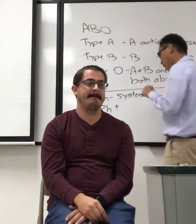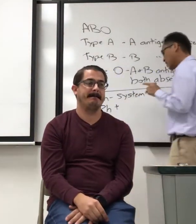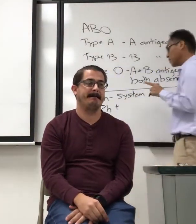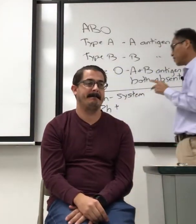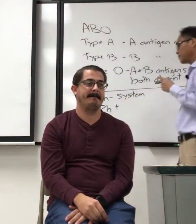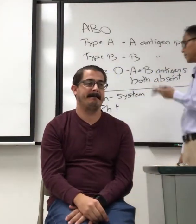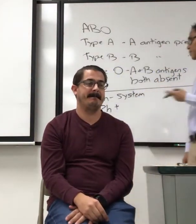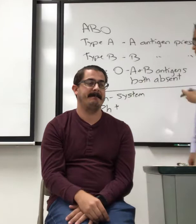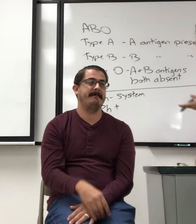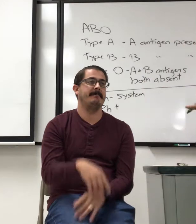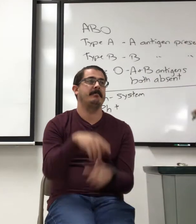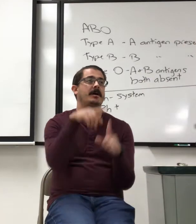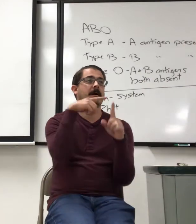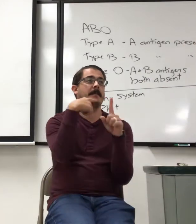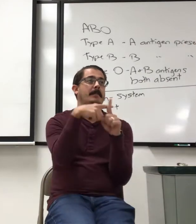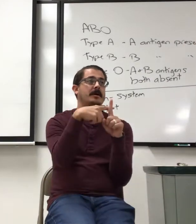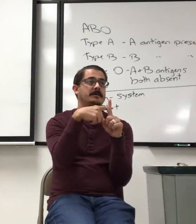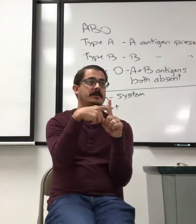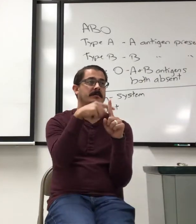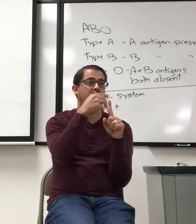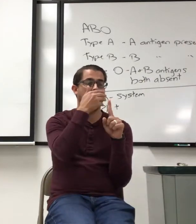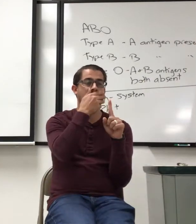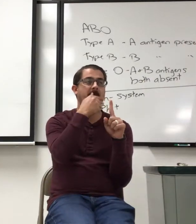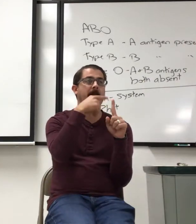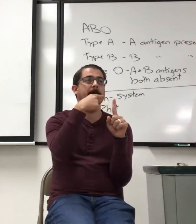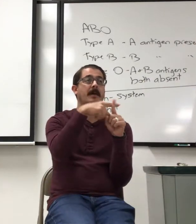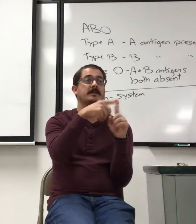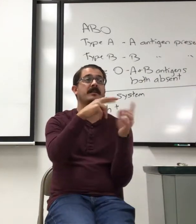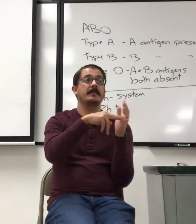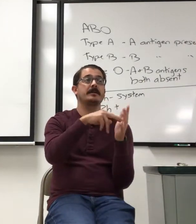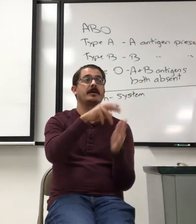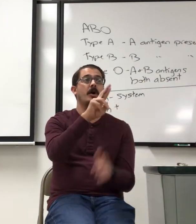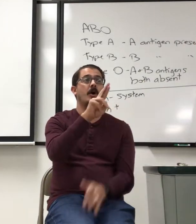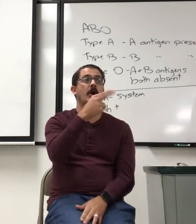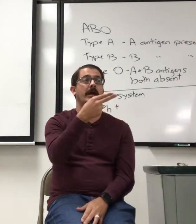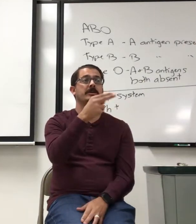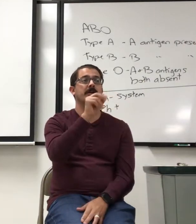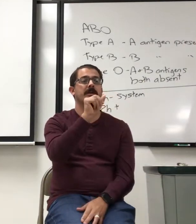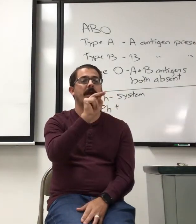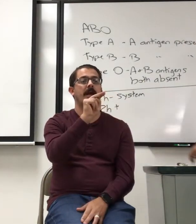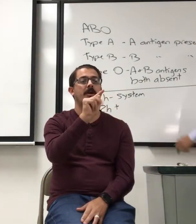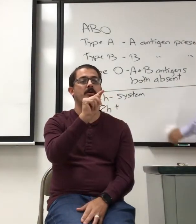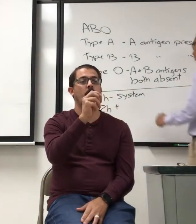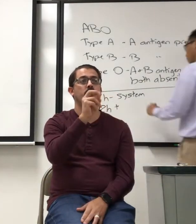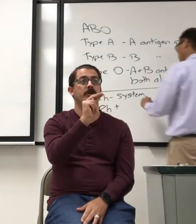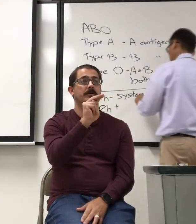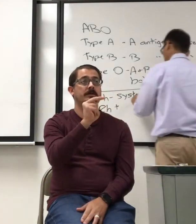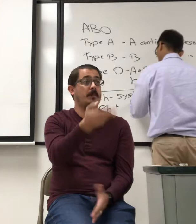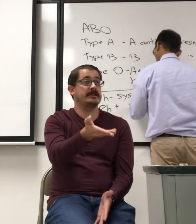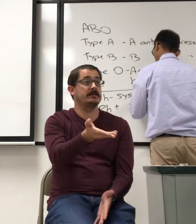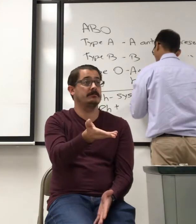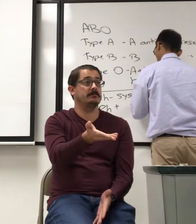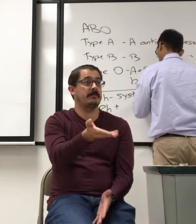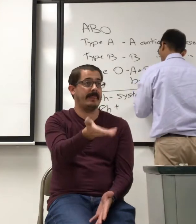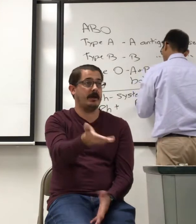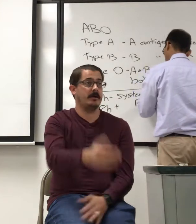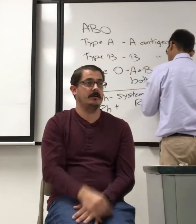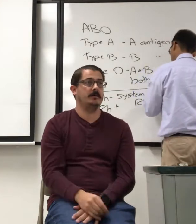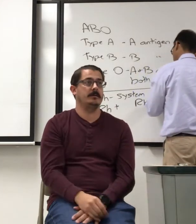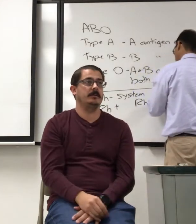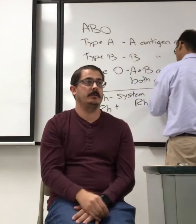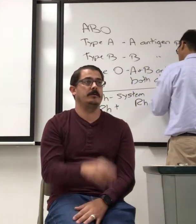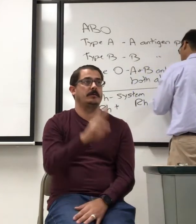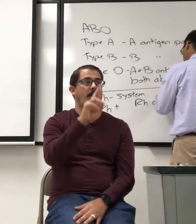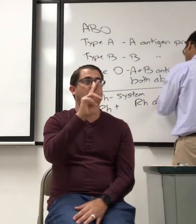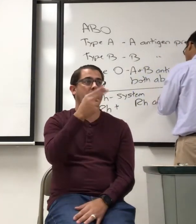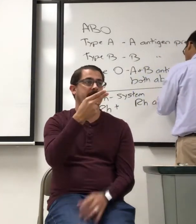a positive simply means the RH antigen is present, just like before. RH